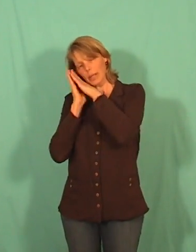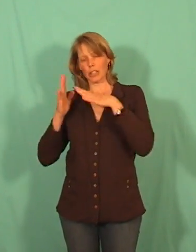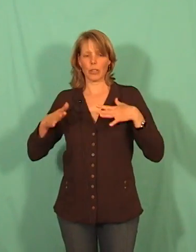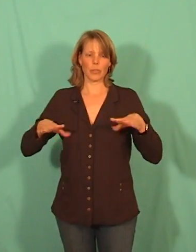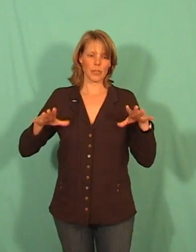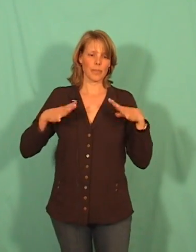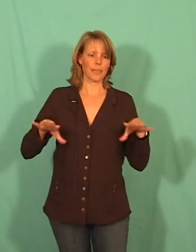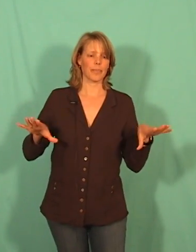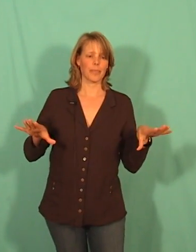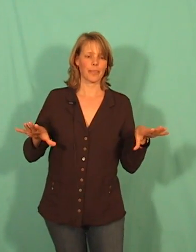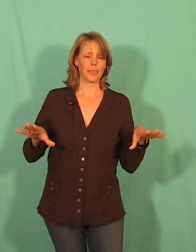Bedclothes.